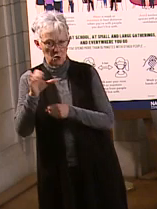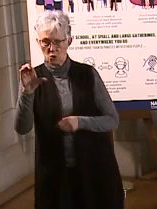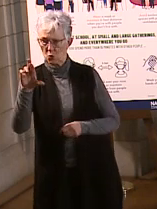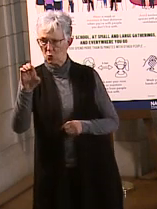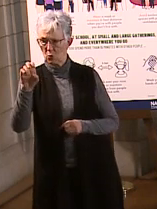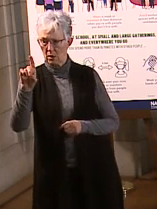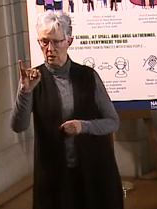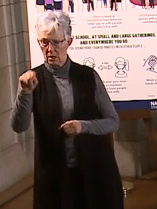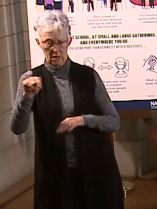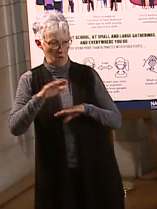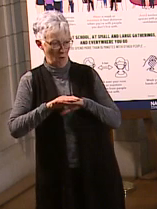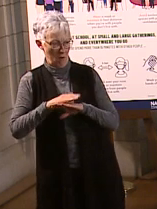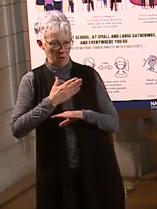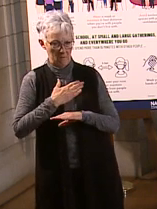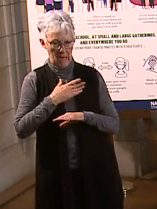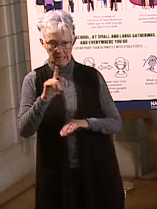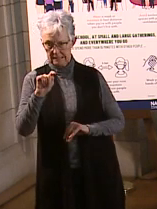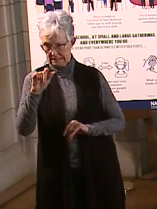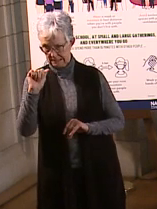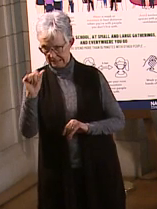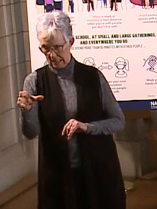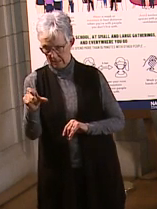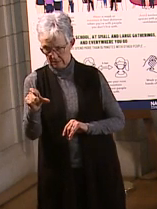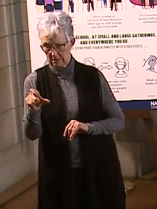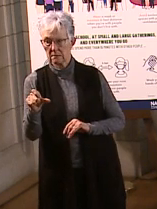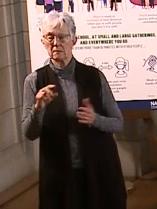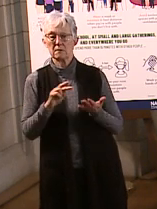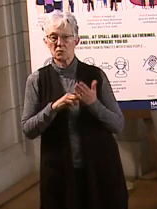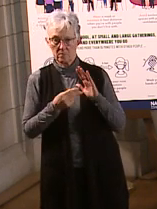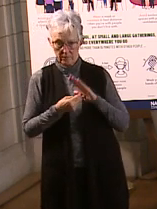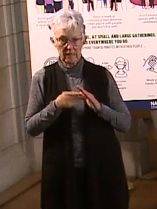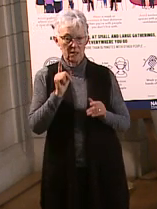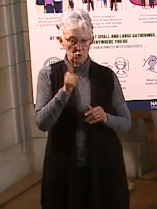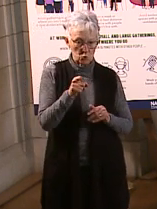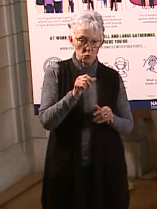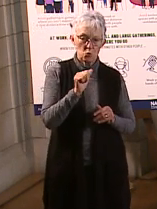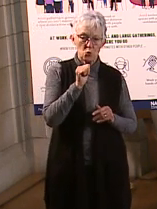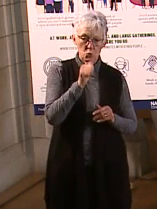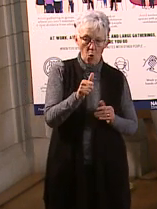taxes. So again, this is going to be a refundable tax credit, which means that even if you don't